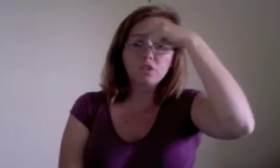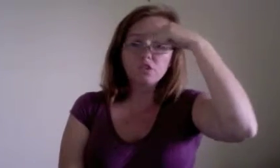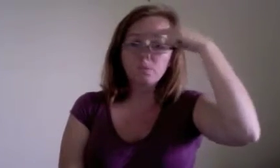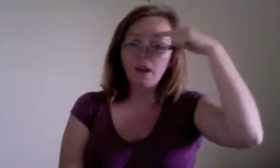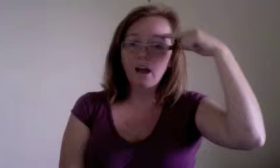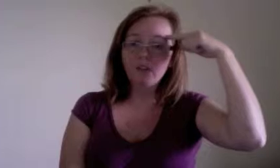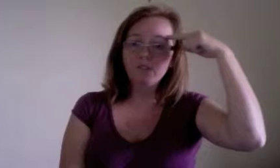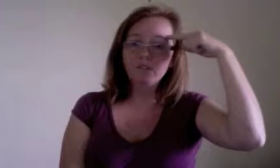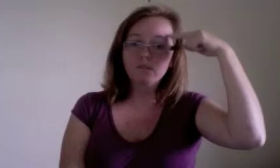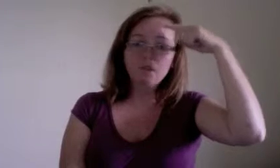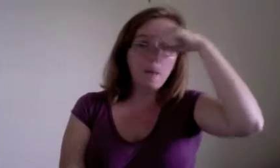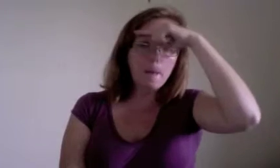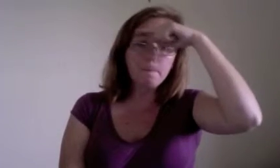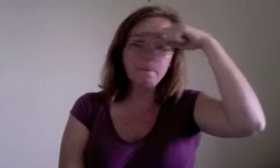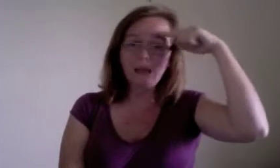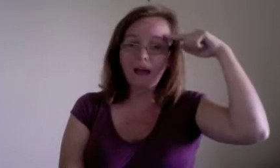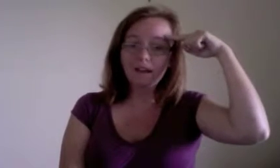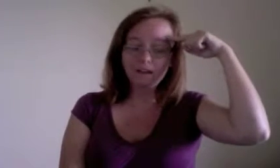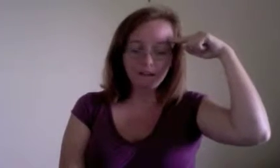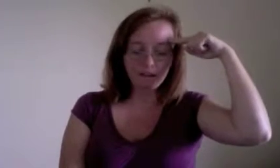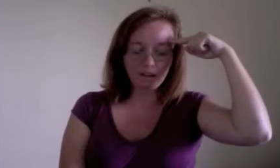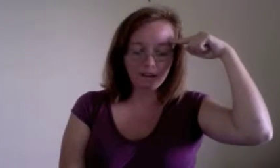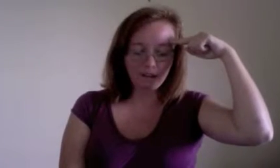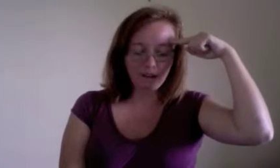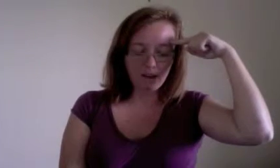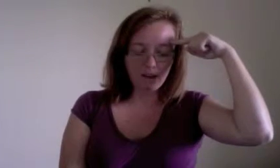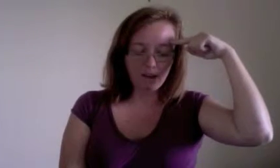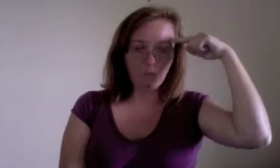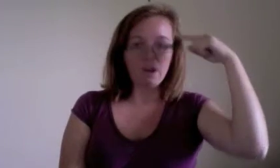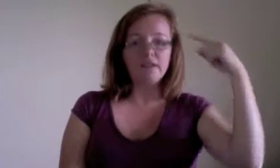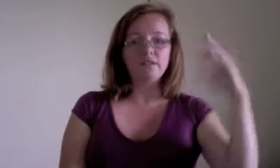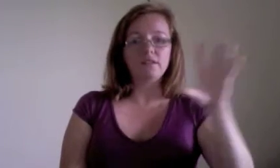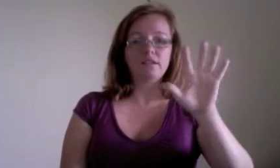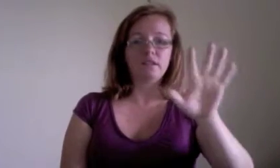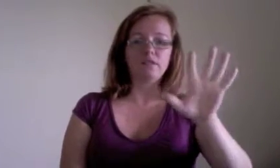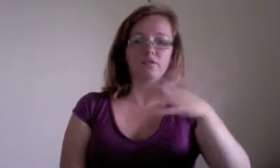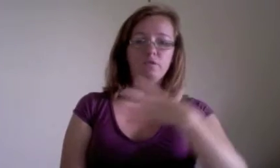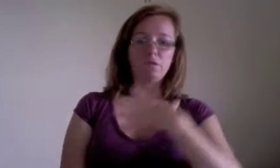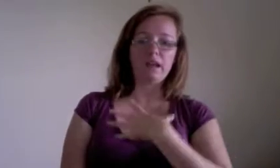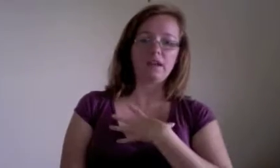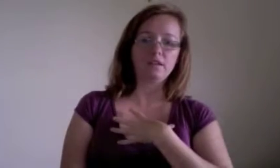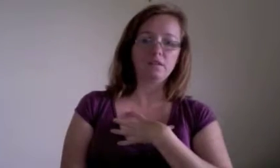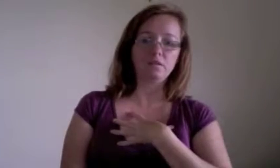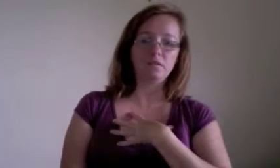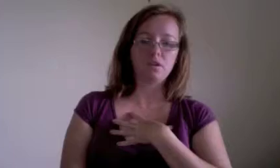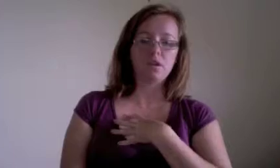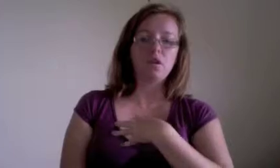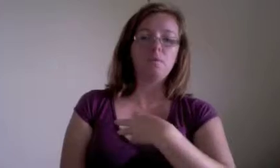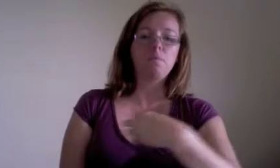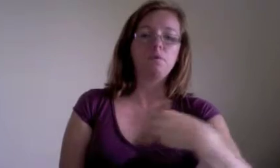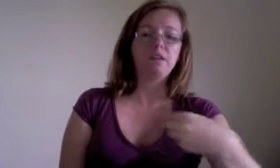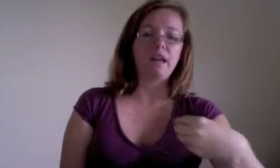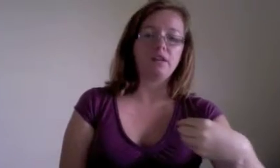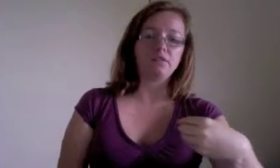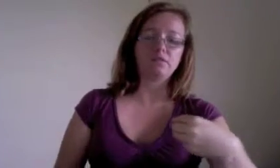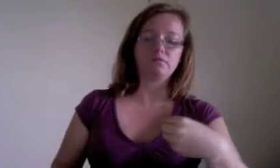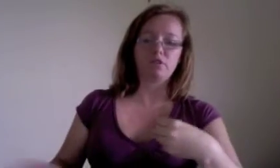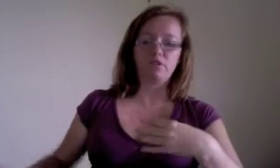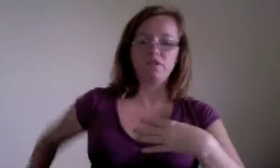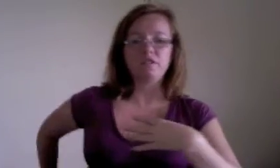your brows. Black. White is your full hand, pulling out. I don't know if you can see